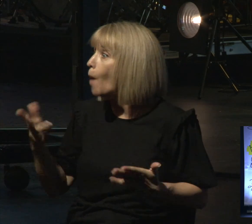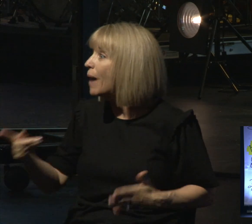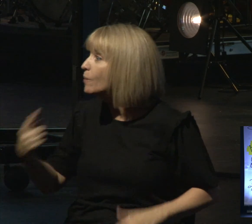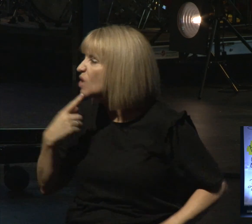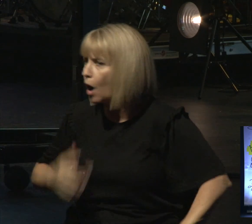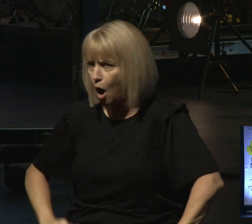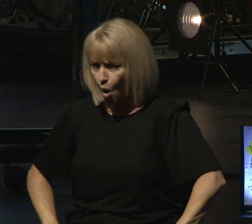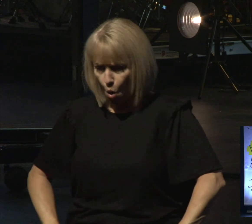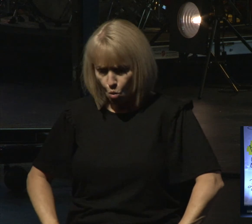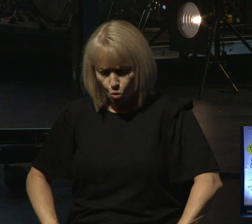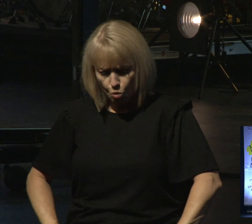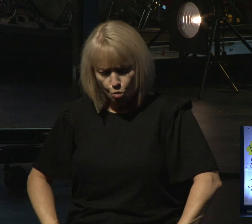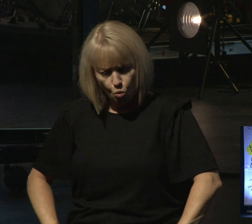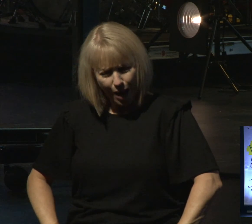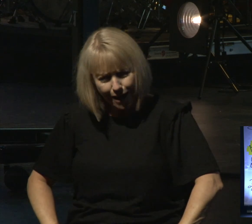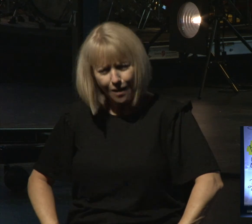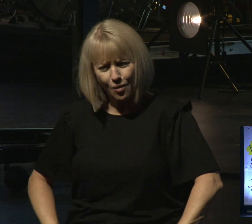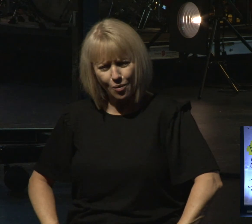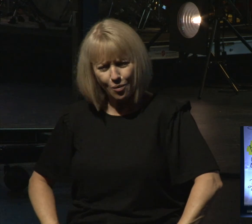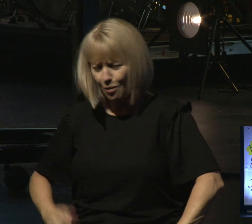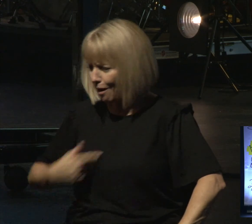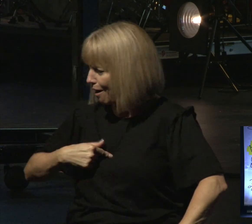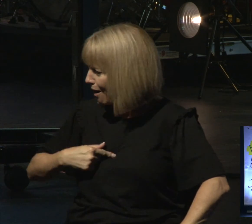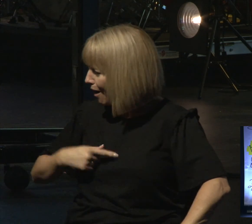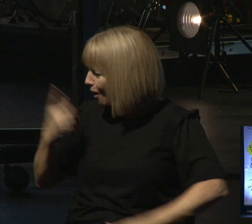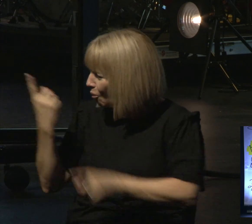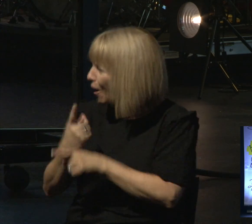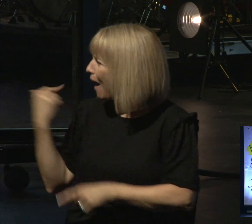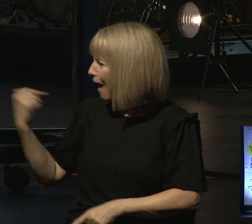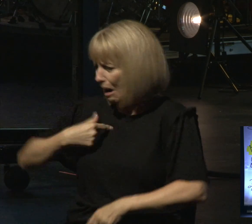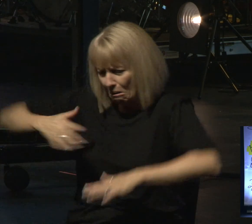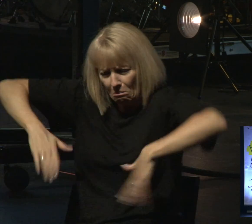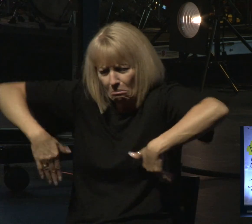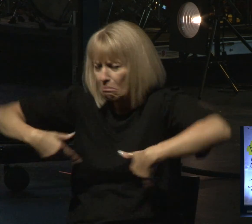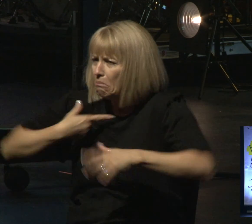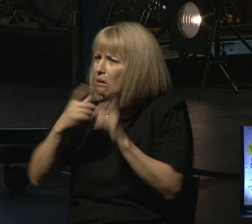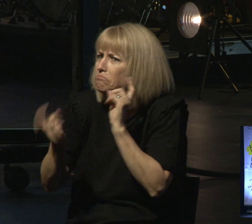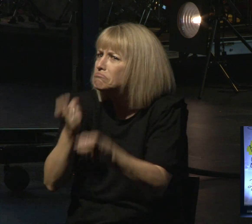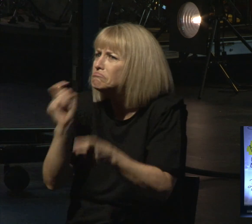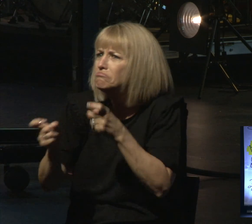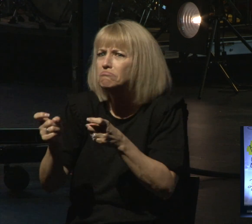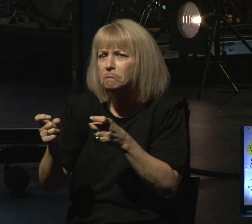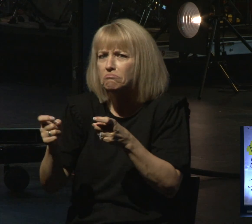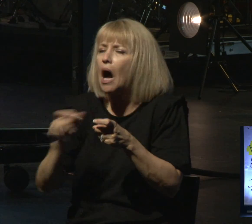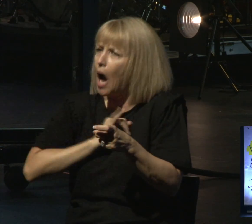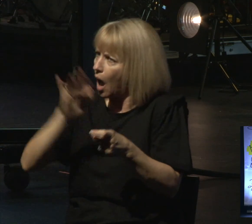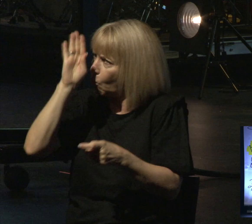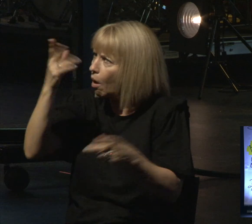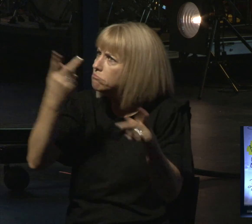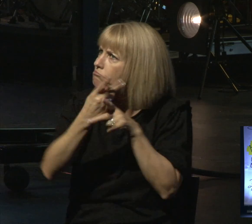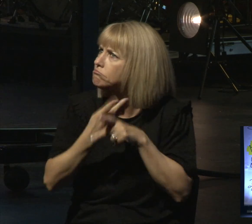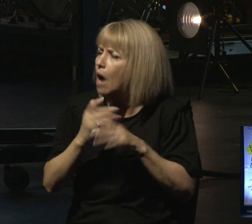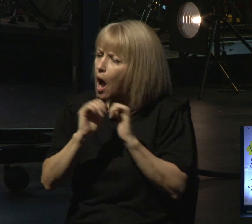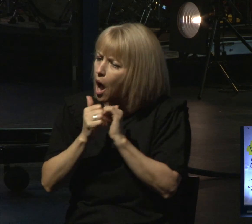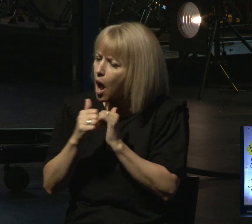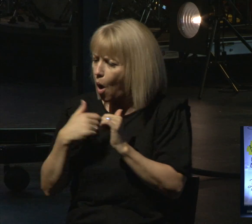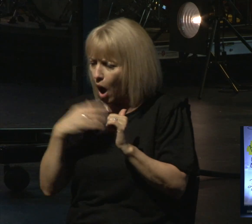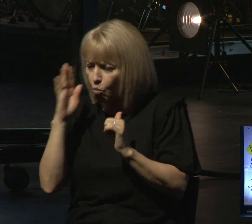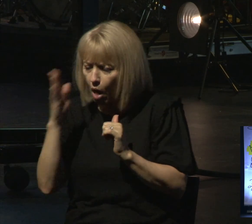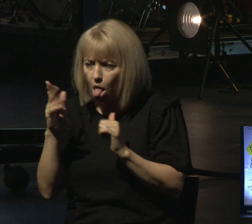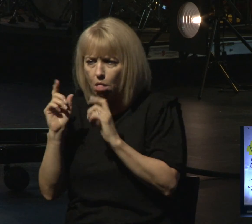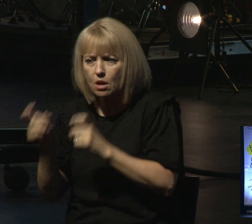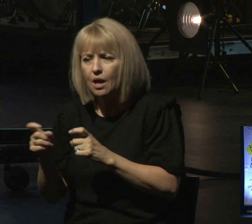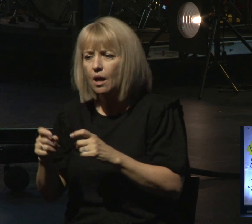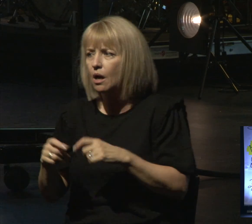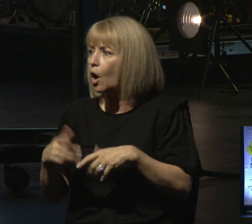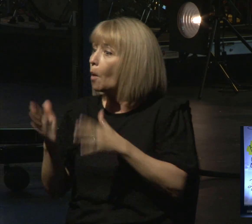you know what? I haven't been serving regularly, so I'm going to start today. I'm going to commit to figuring out what that means. I'm going to start today praying